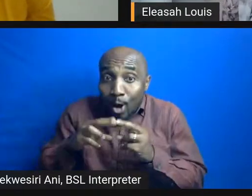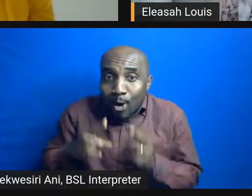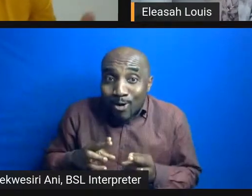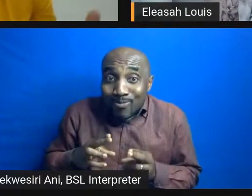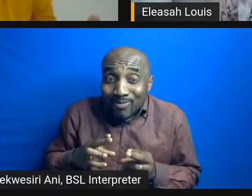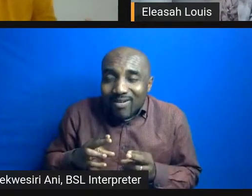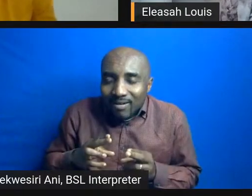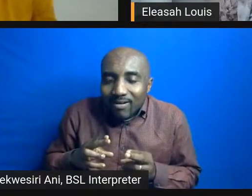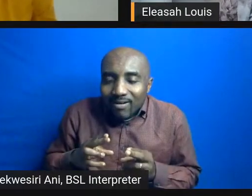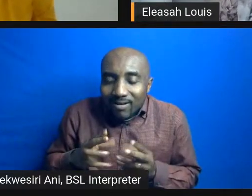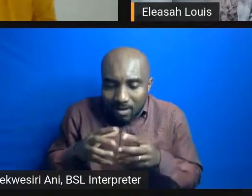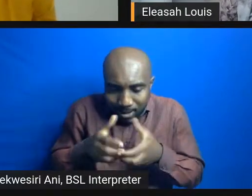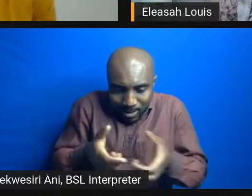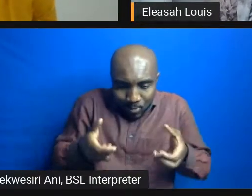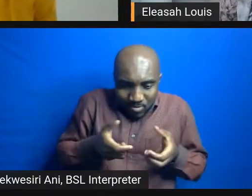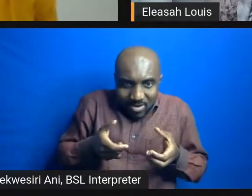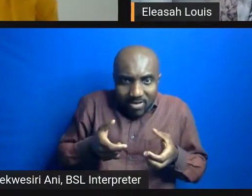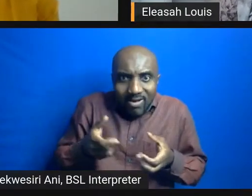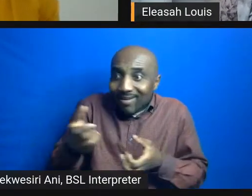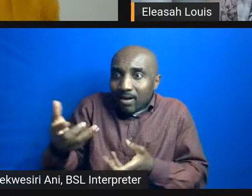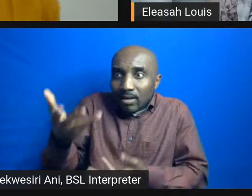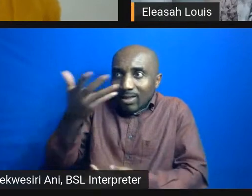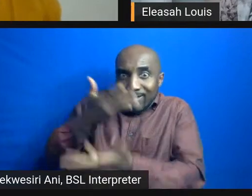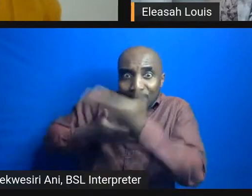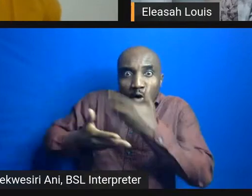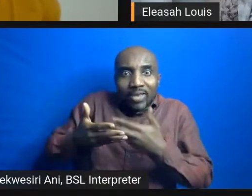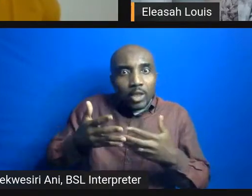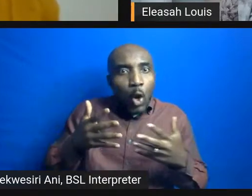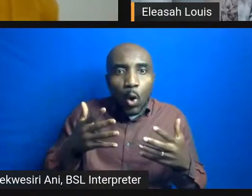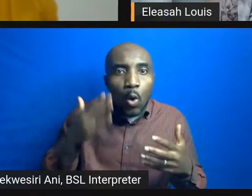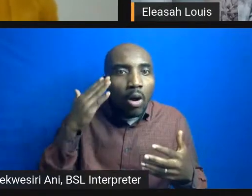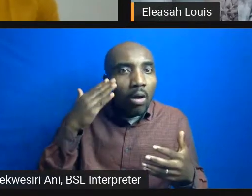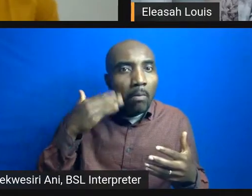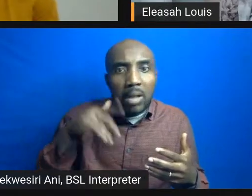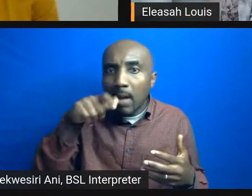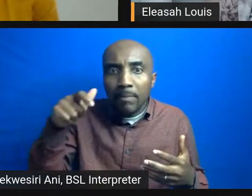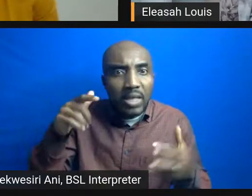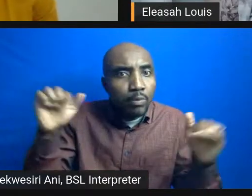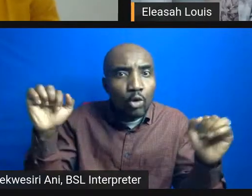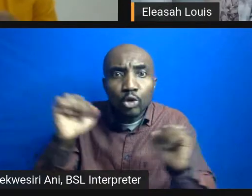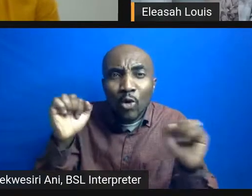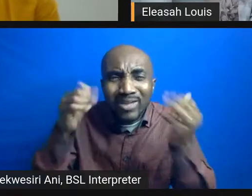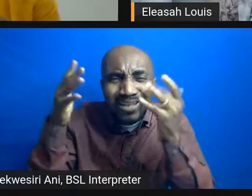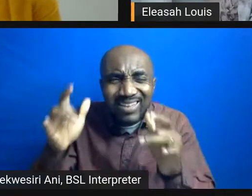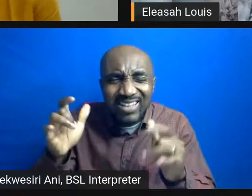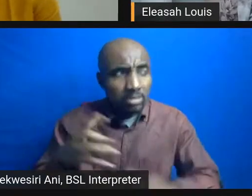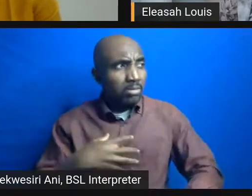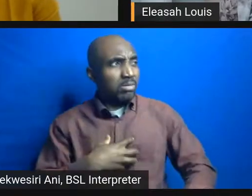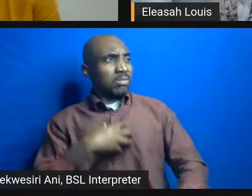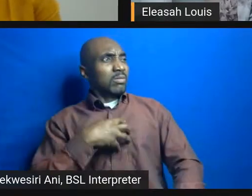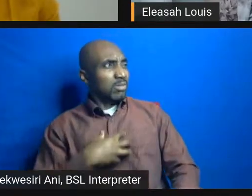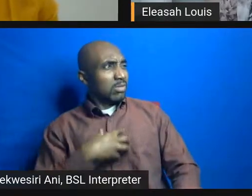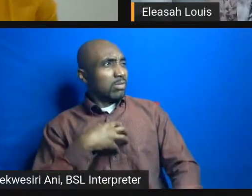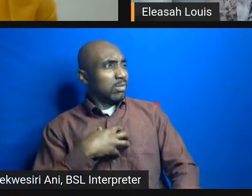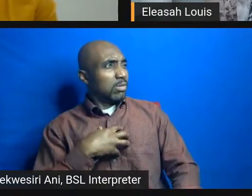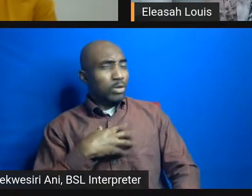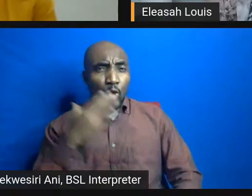we were told that actually they were not tested on Black people. So when, as a Black person, you use it,